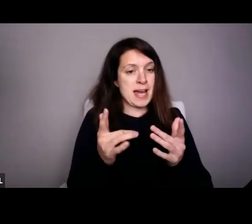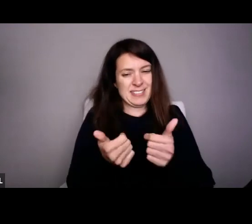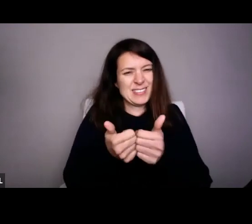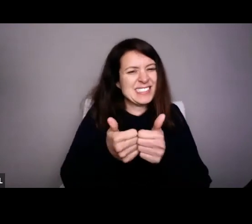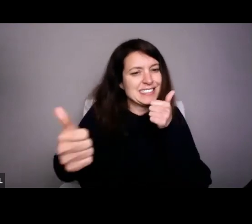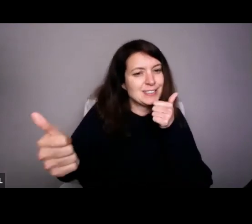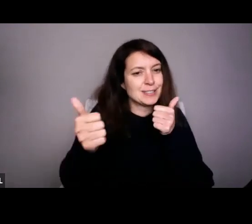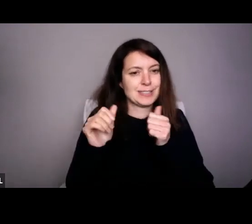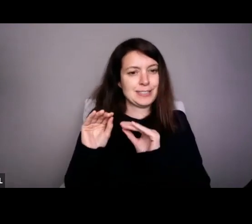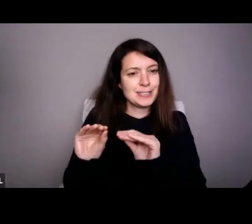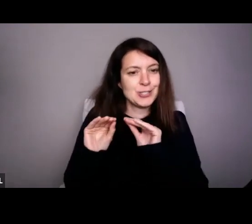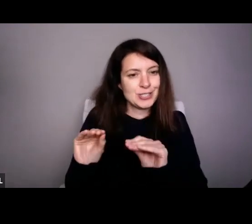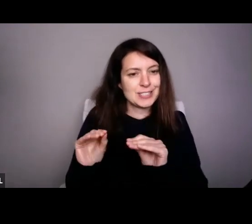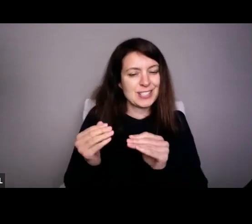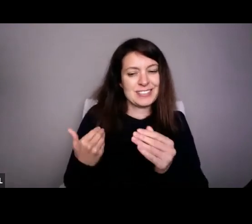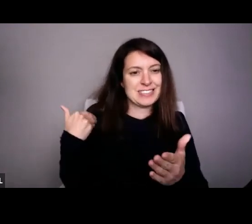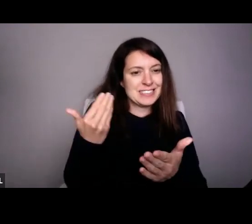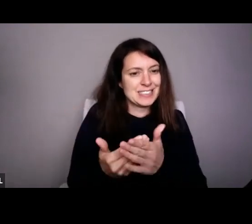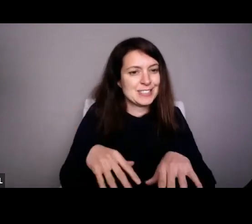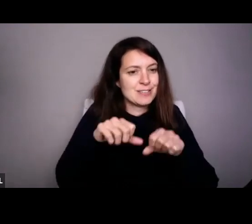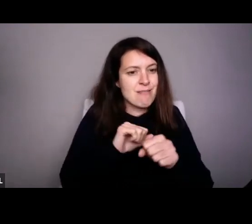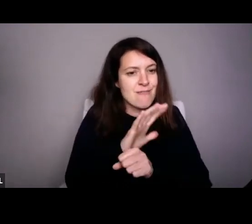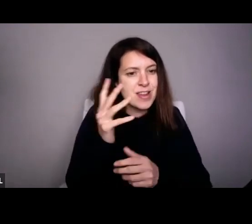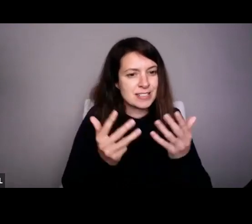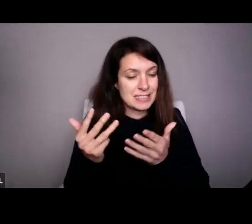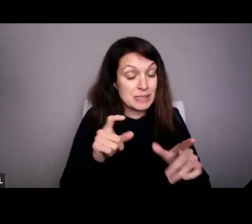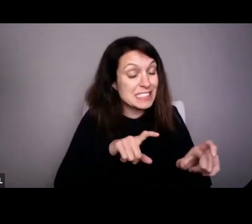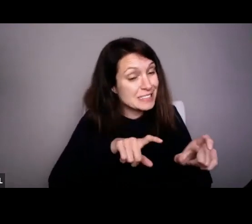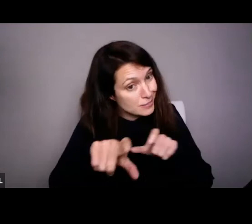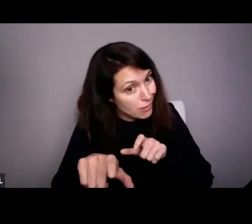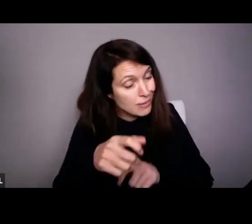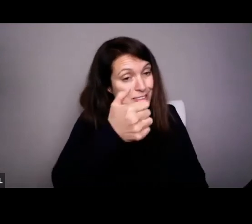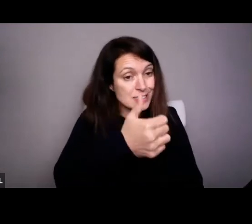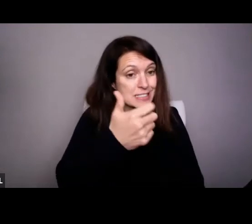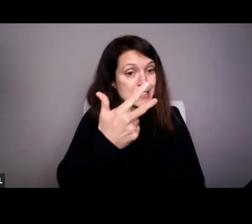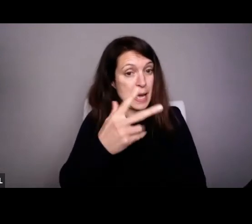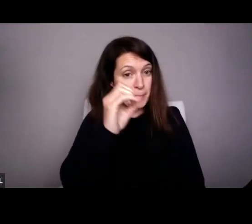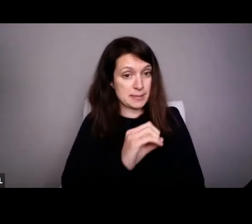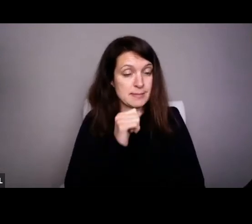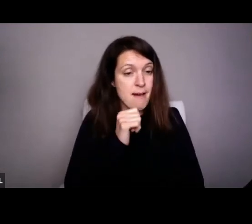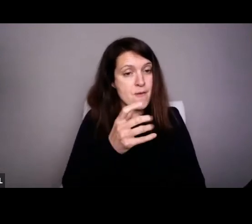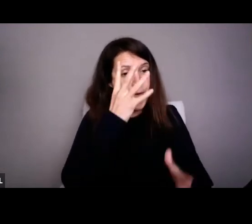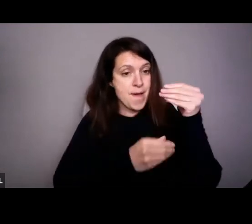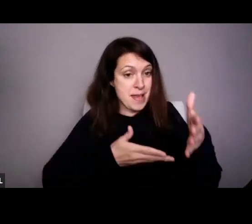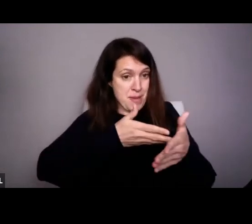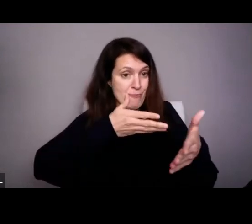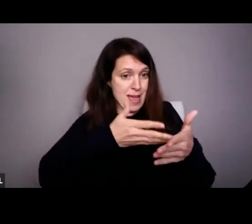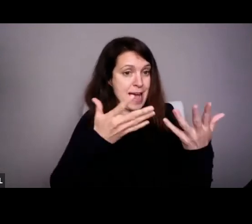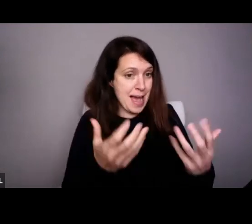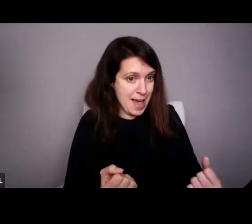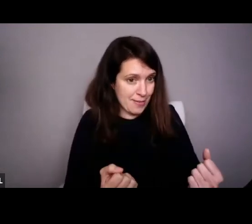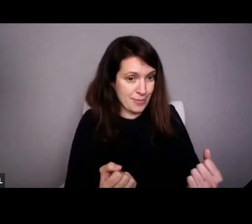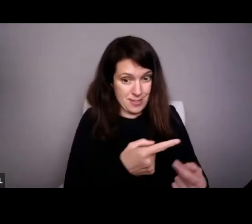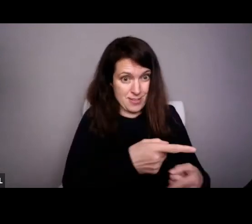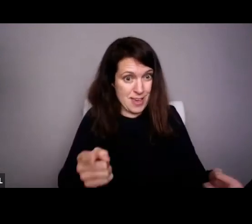pandemic, learning barriers were still present, with 68% having experienced